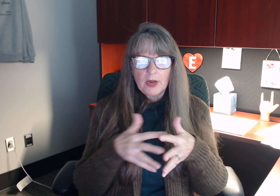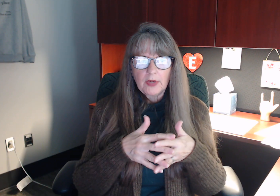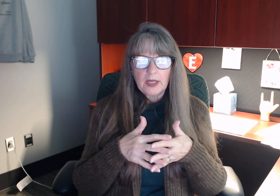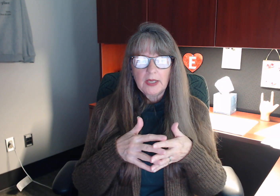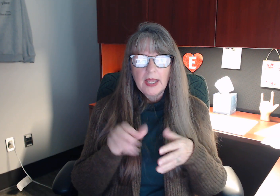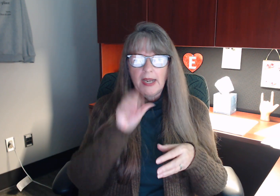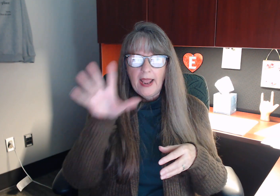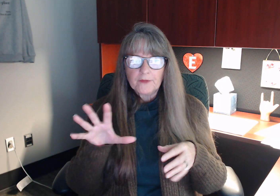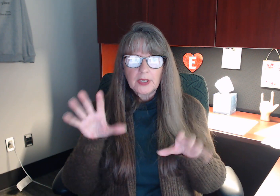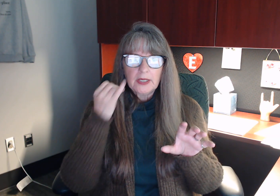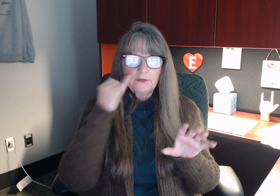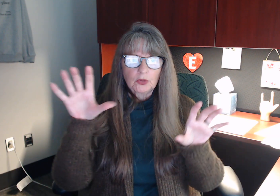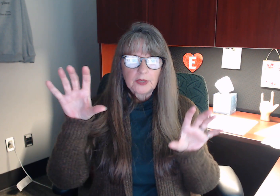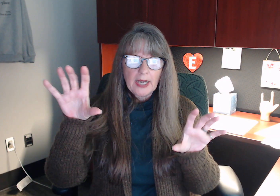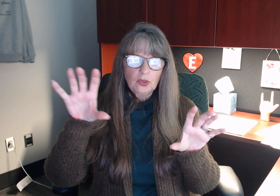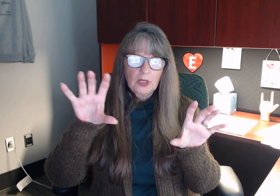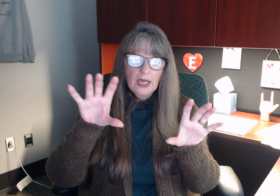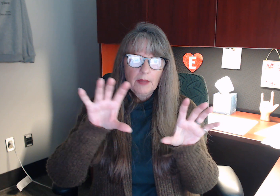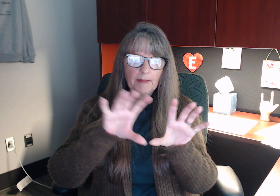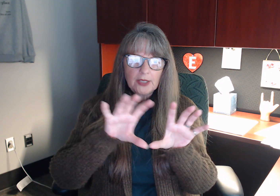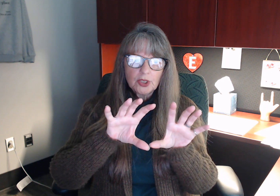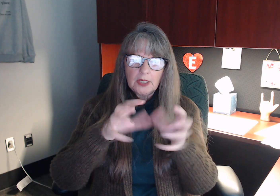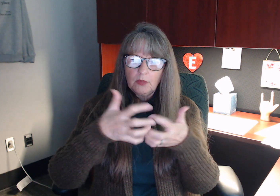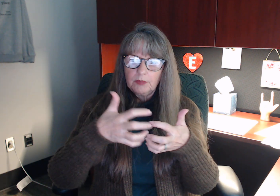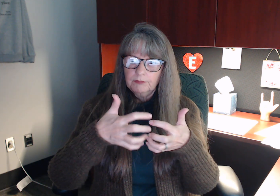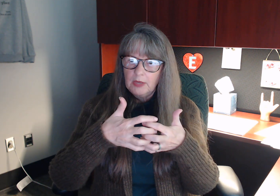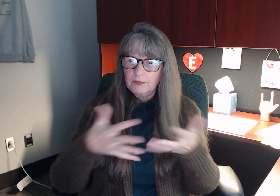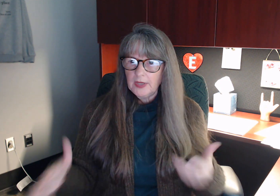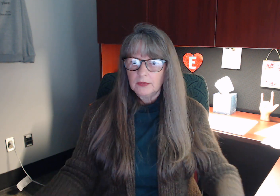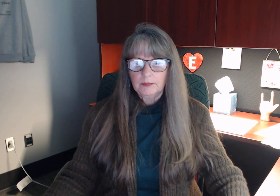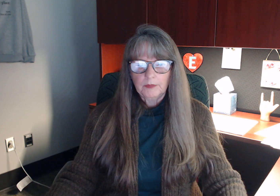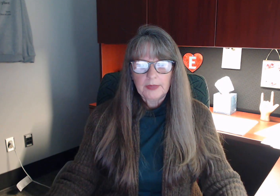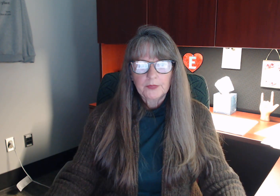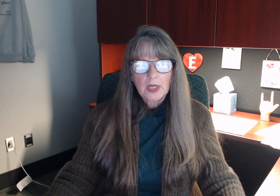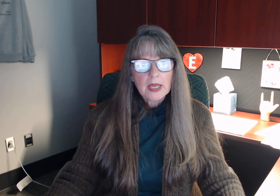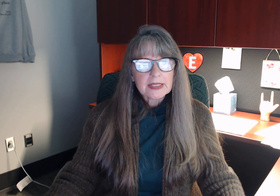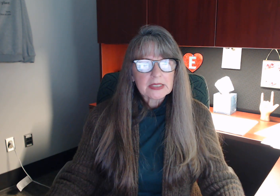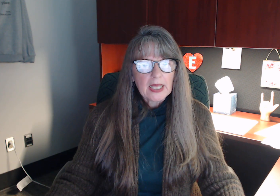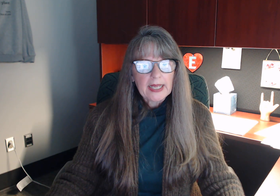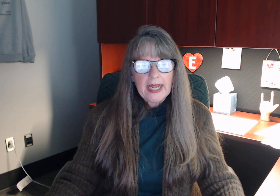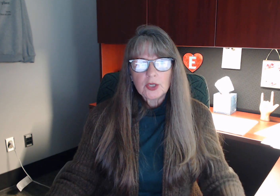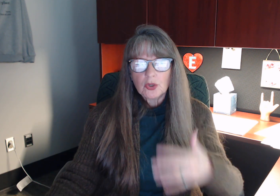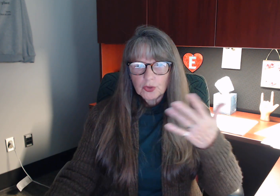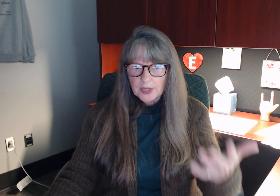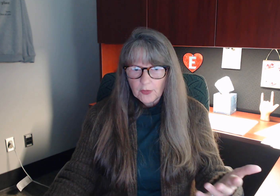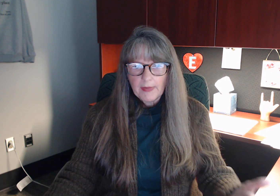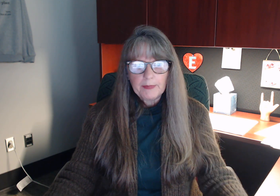America and Africa. If you look at it, you can kind of match it, and it would fit, right? Slide 8 shows you another map of